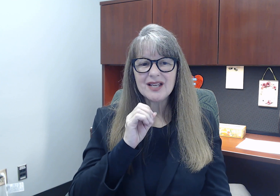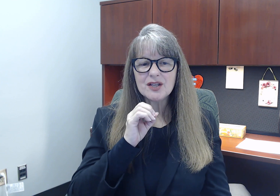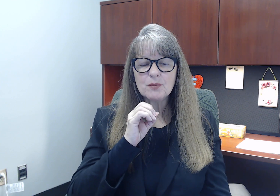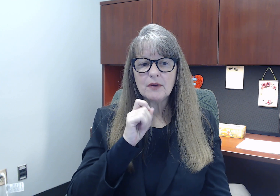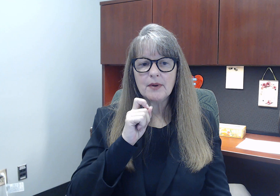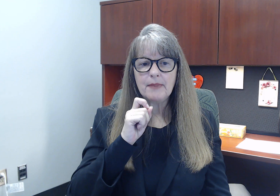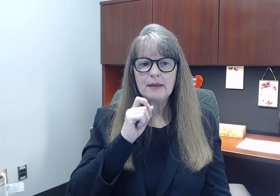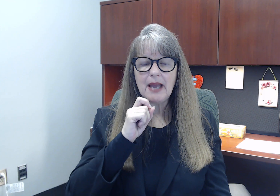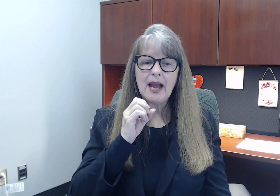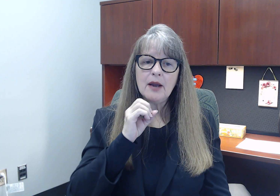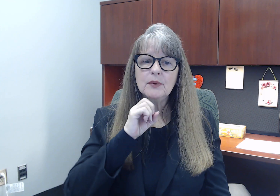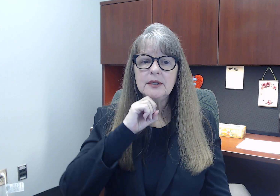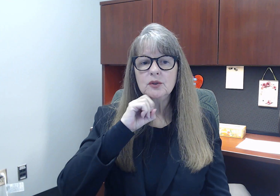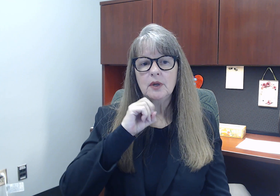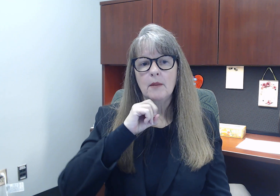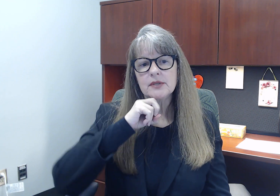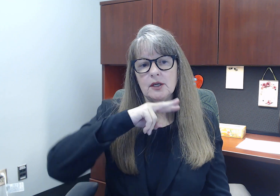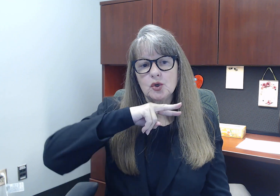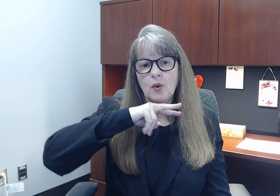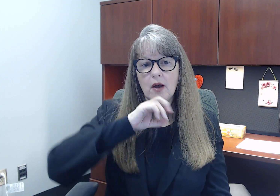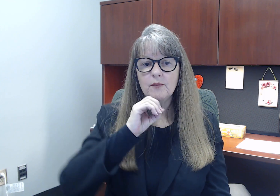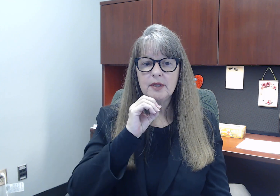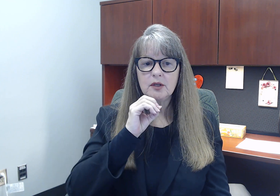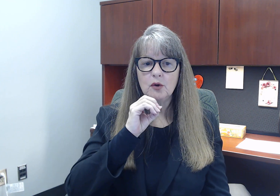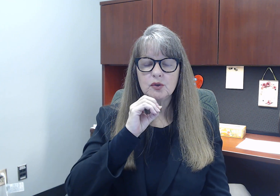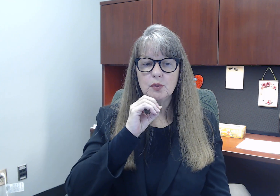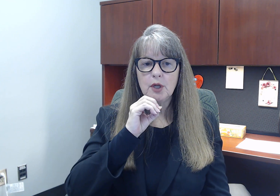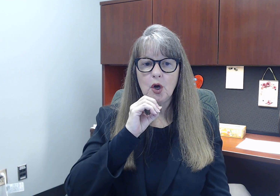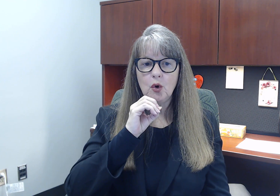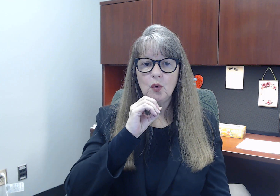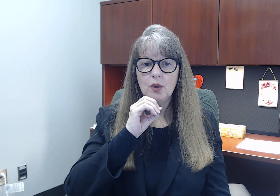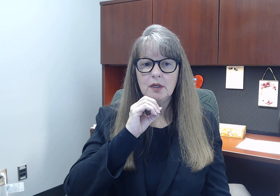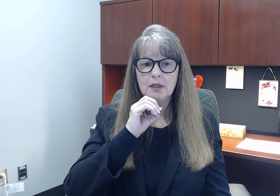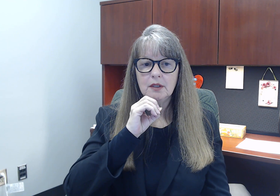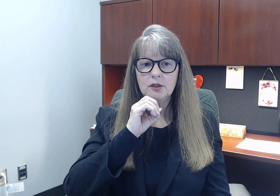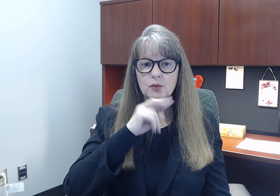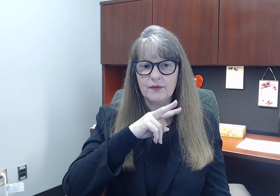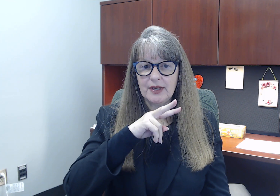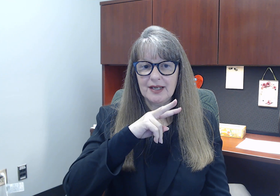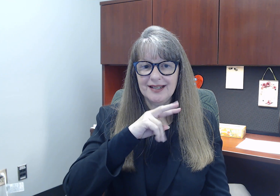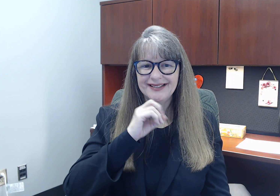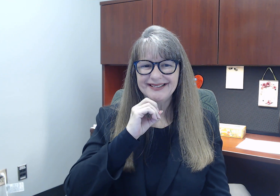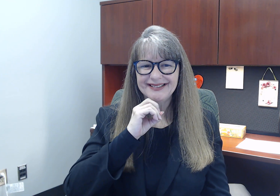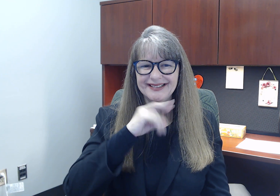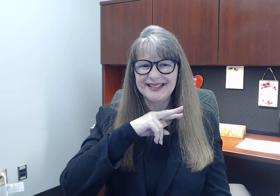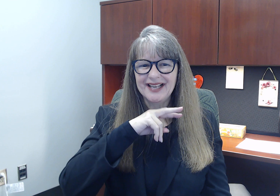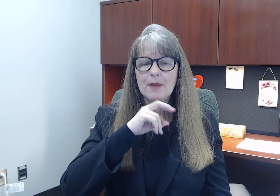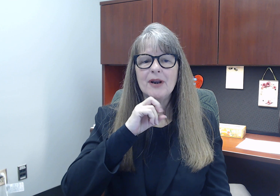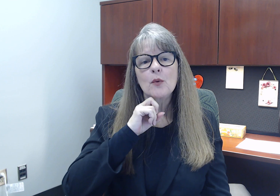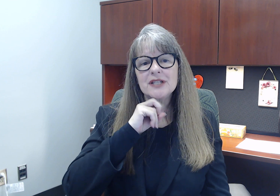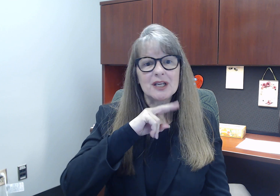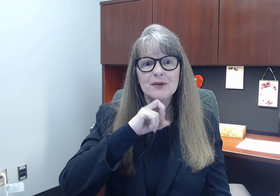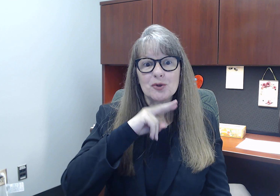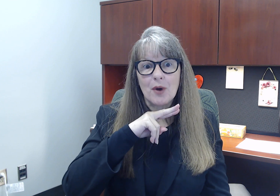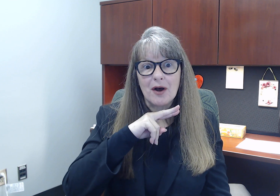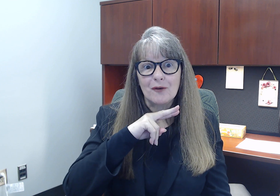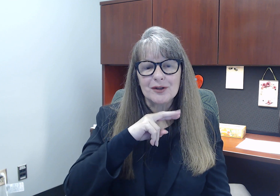it's more of a baby. I really do it almost like a 12, but it goes to an O, to a V. But I always think of a 12 as doing